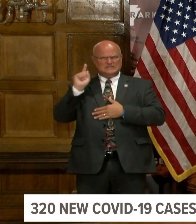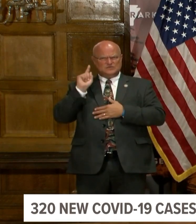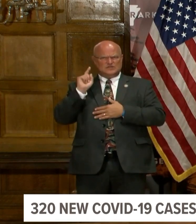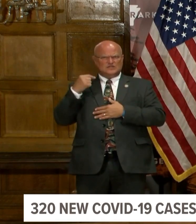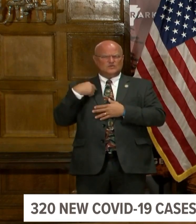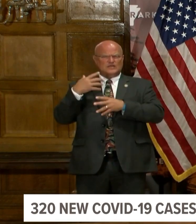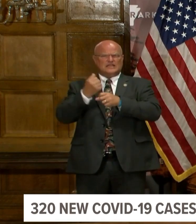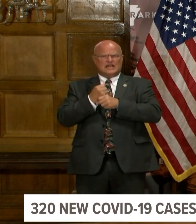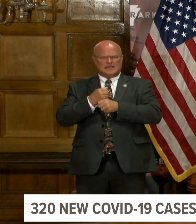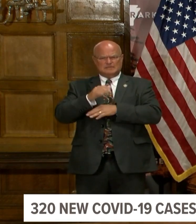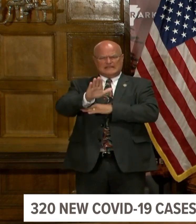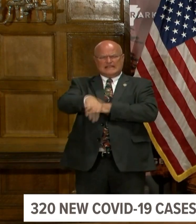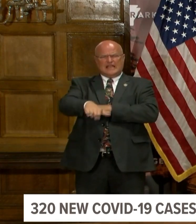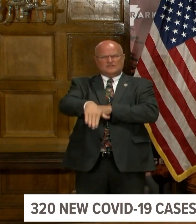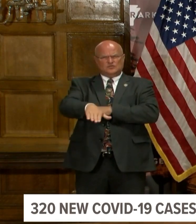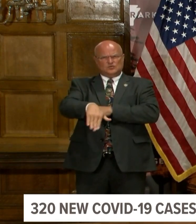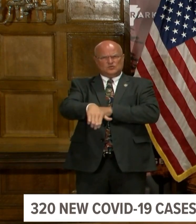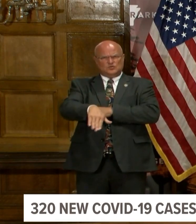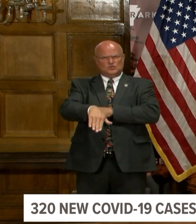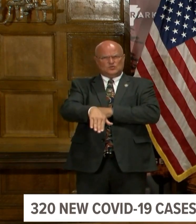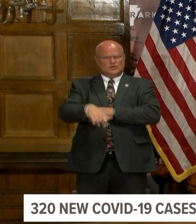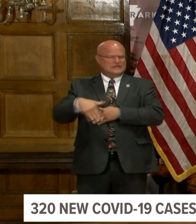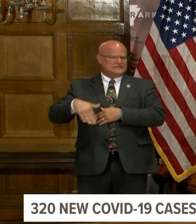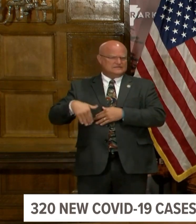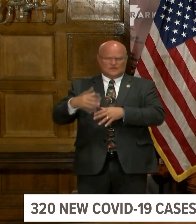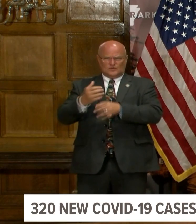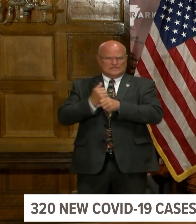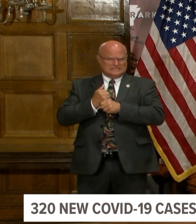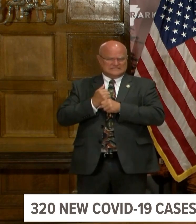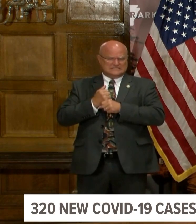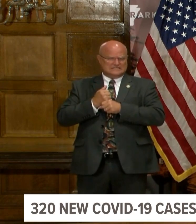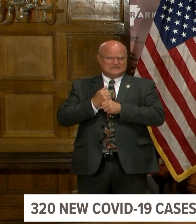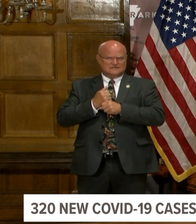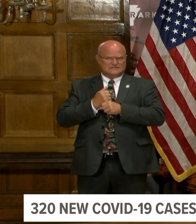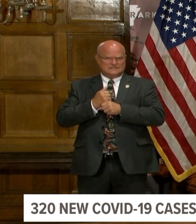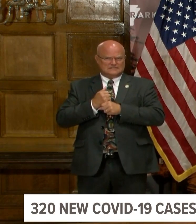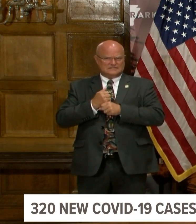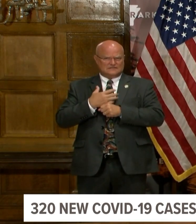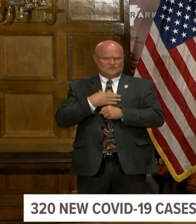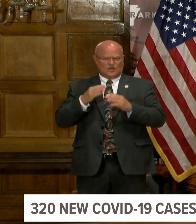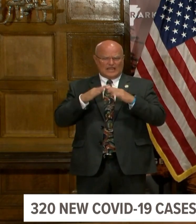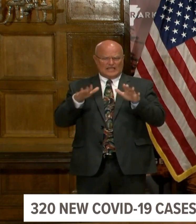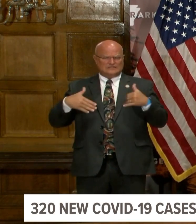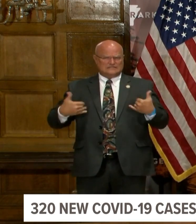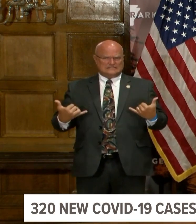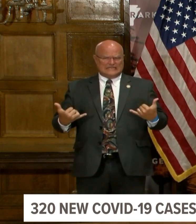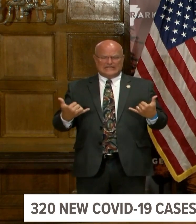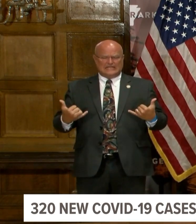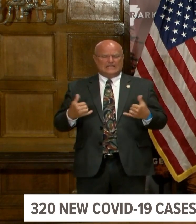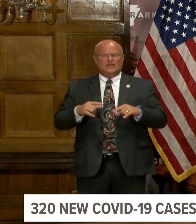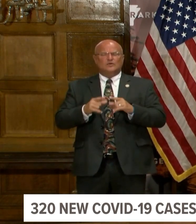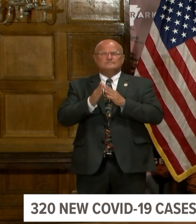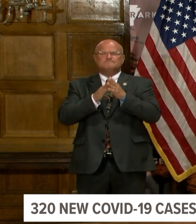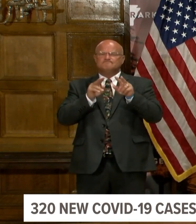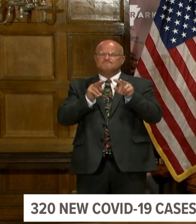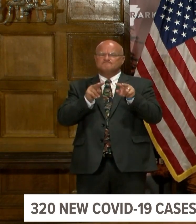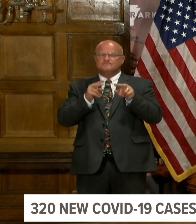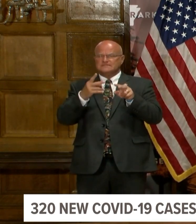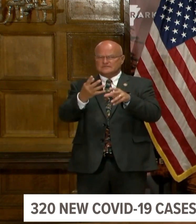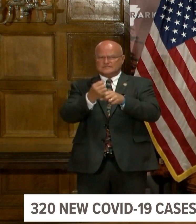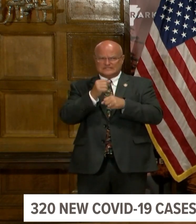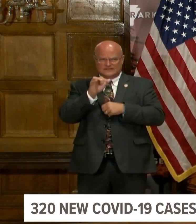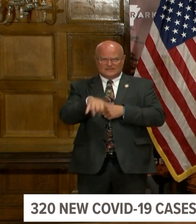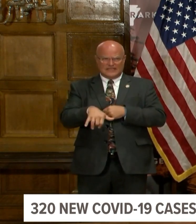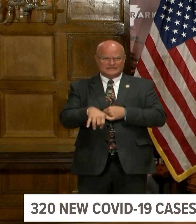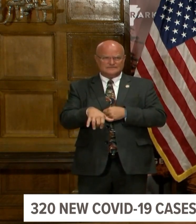got them late in the afternoon. I've not received it from the White House yet, so we're anxious to receive that,